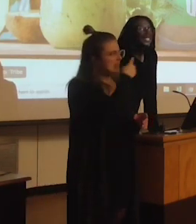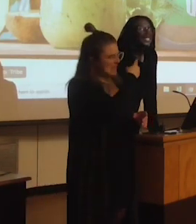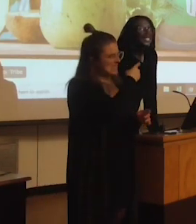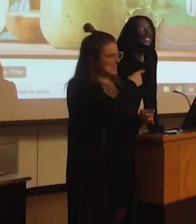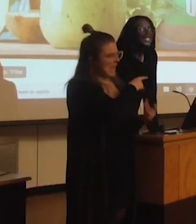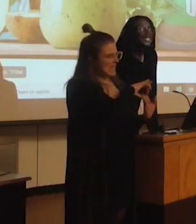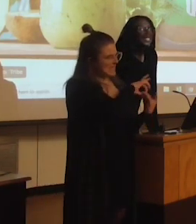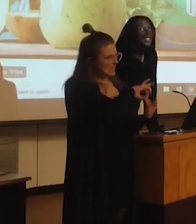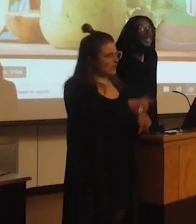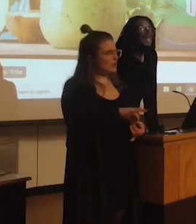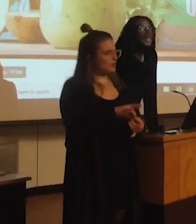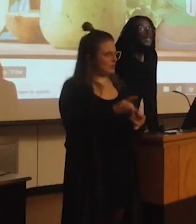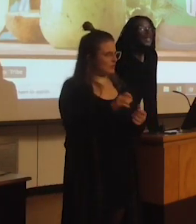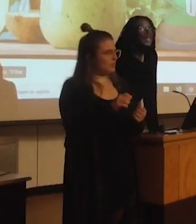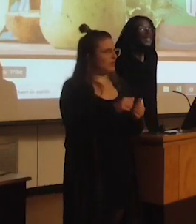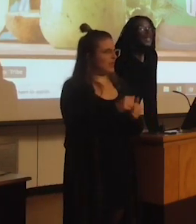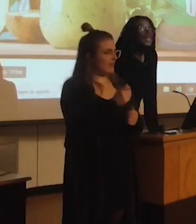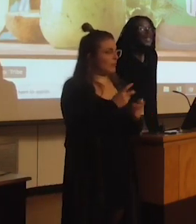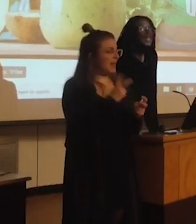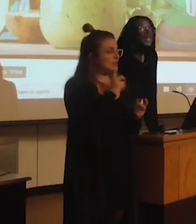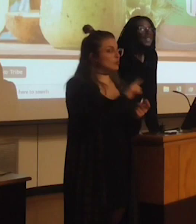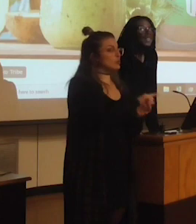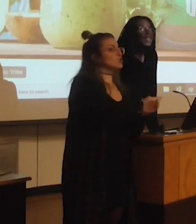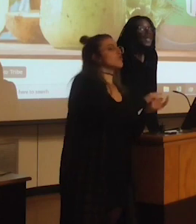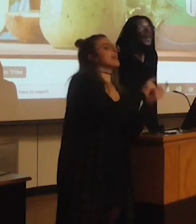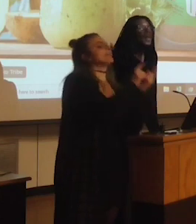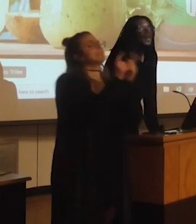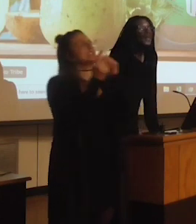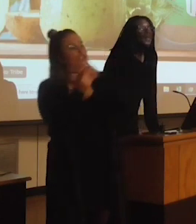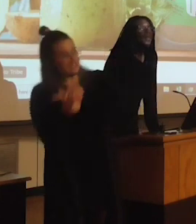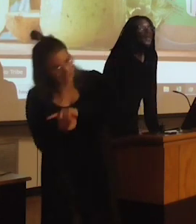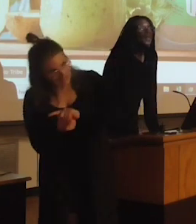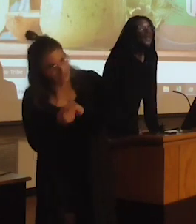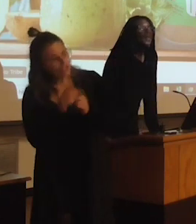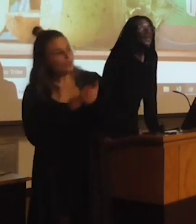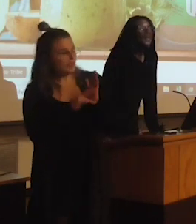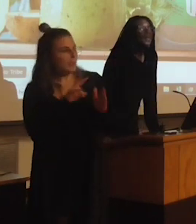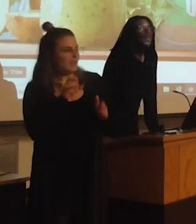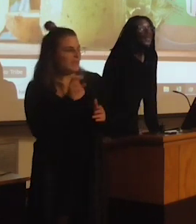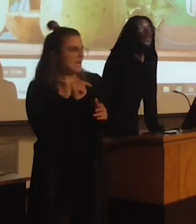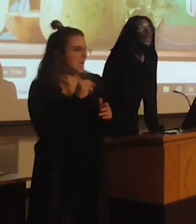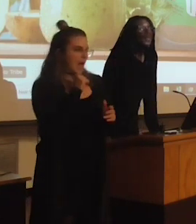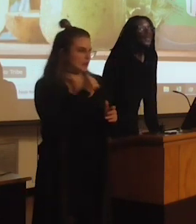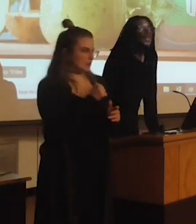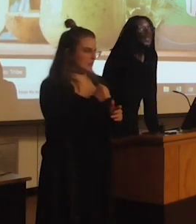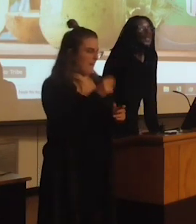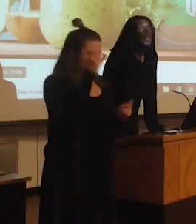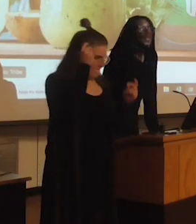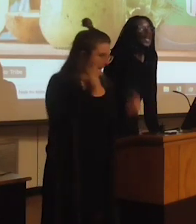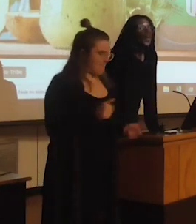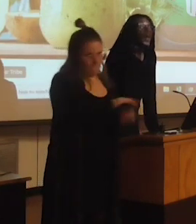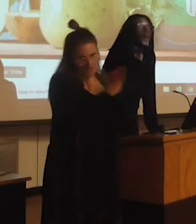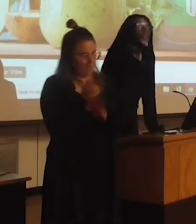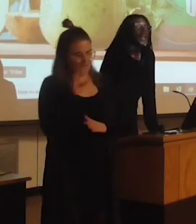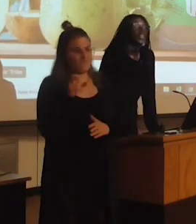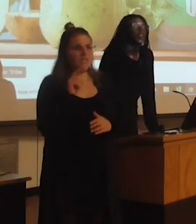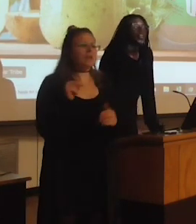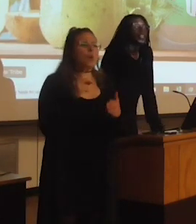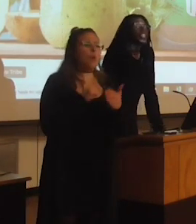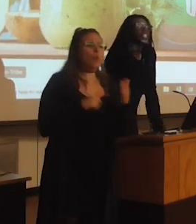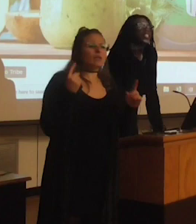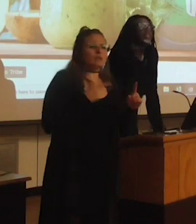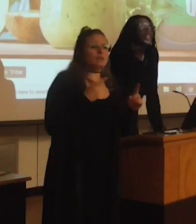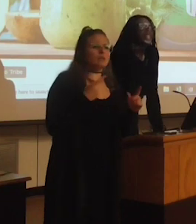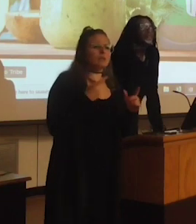idea that everyone needs to transition into veganism versus just go out cold, like, all the way? What about the